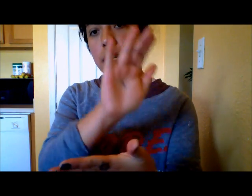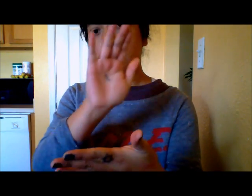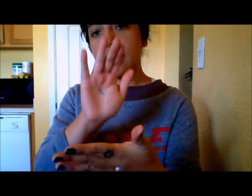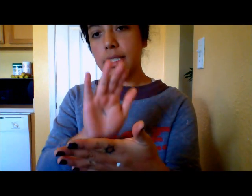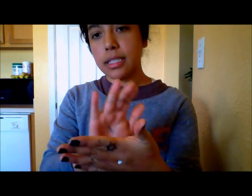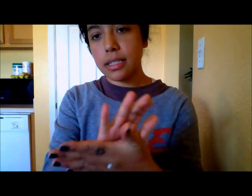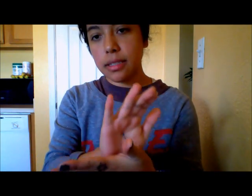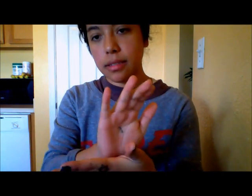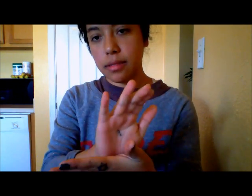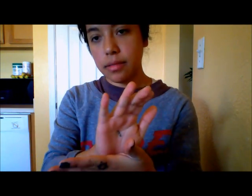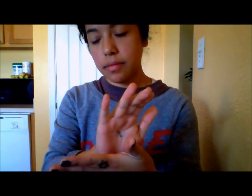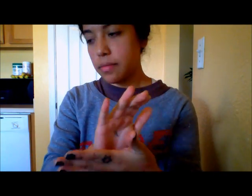Clutch.